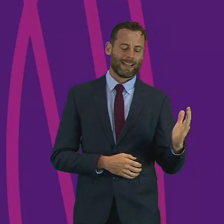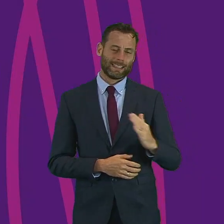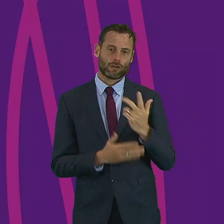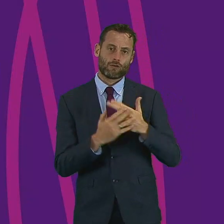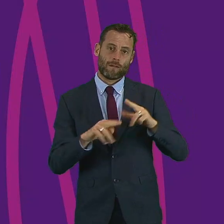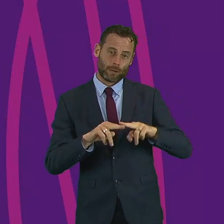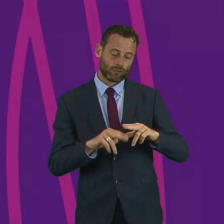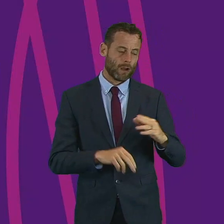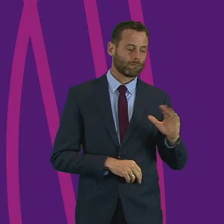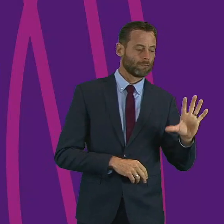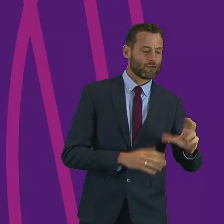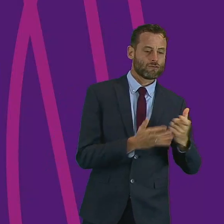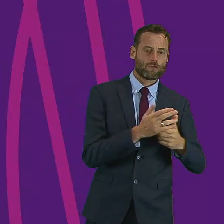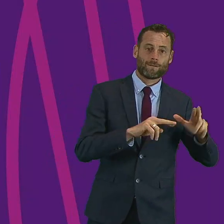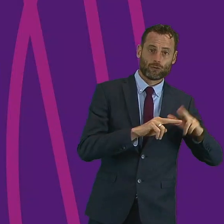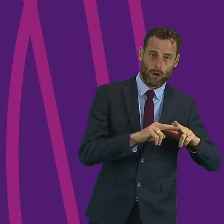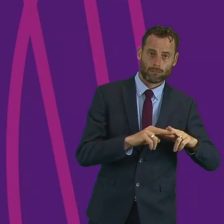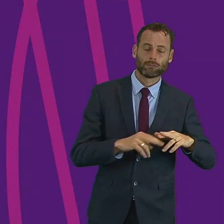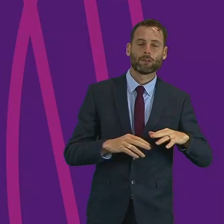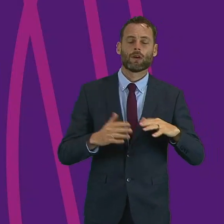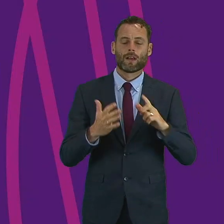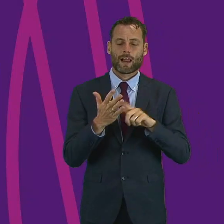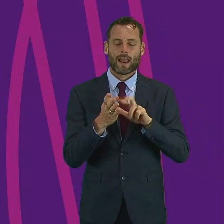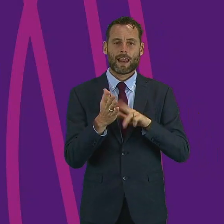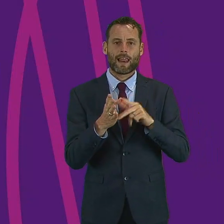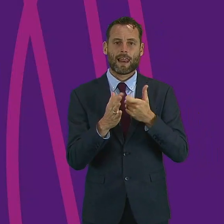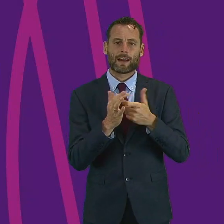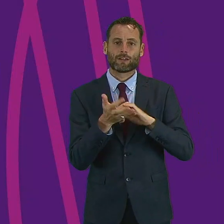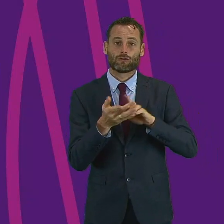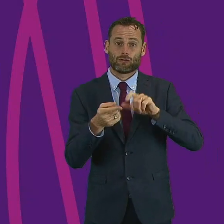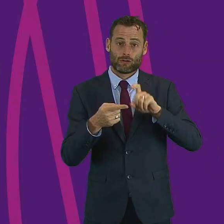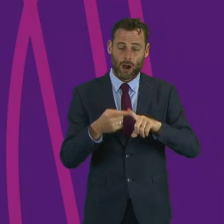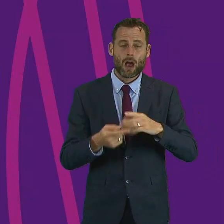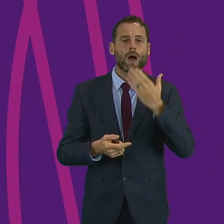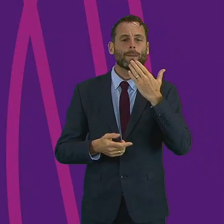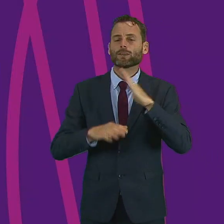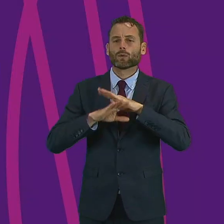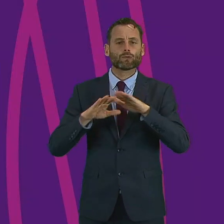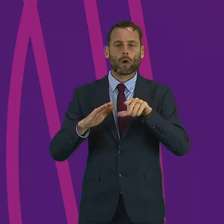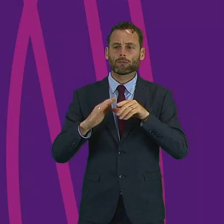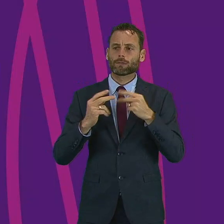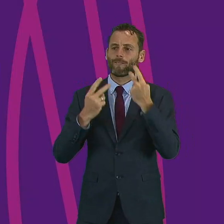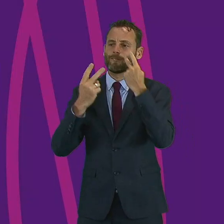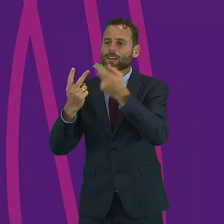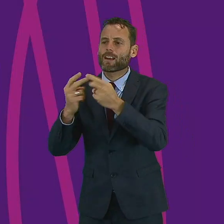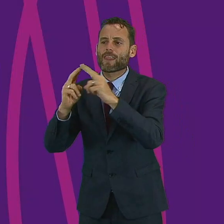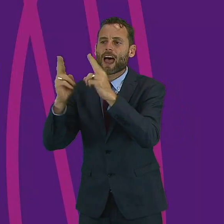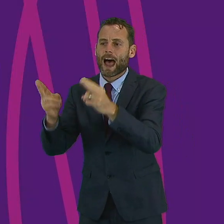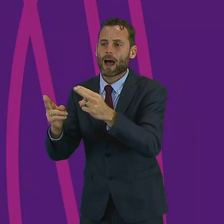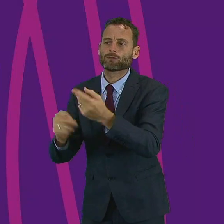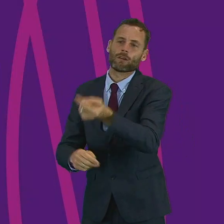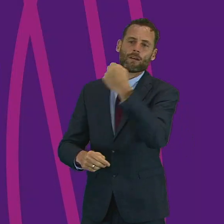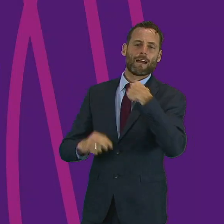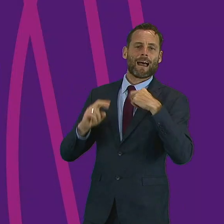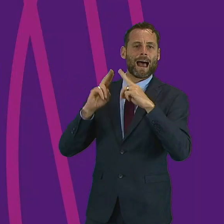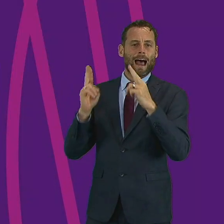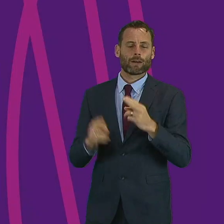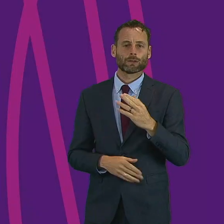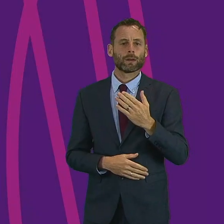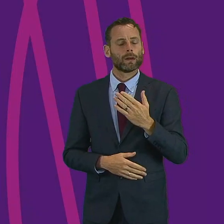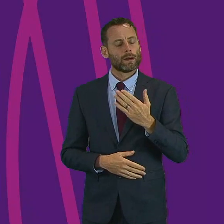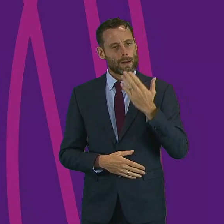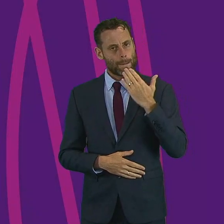not visit other households at all right now anywhere in Scotland. In the rest of the country, please don't meet with more than 6 people from a maximum